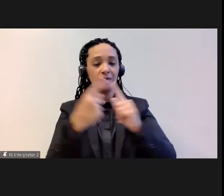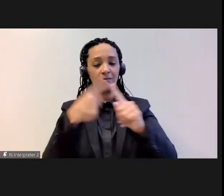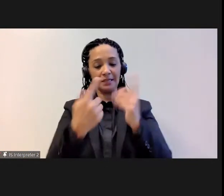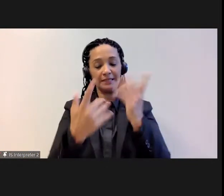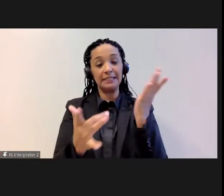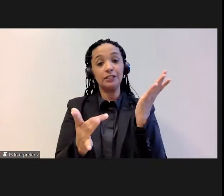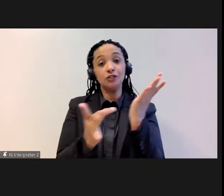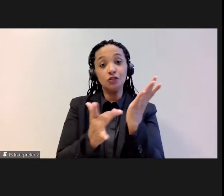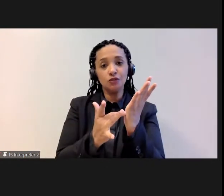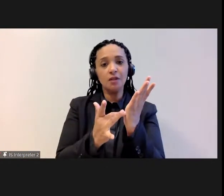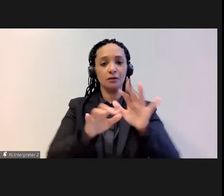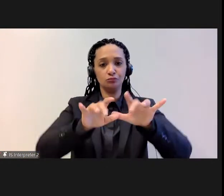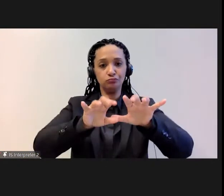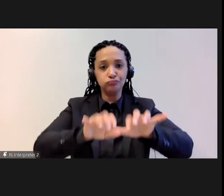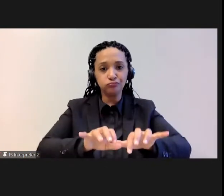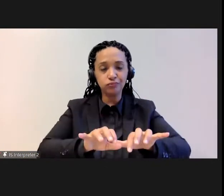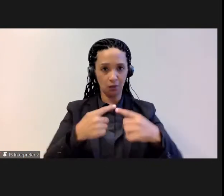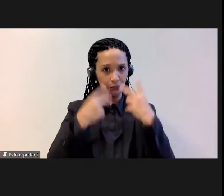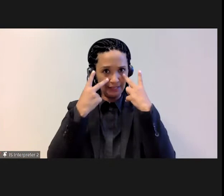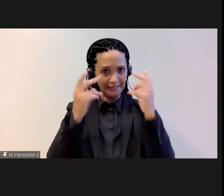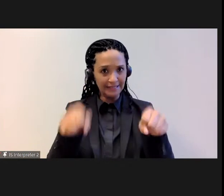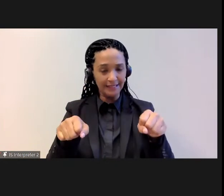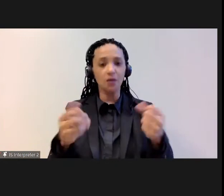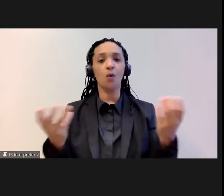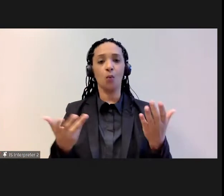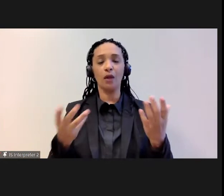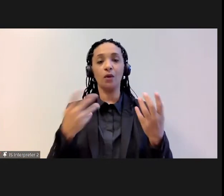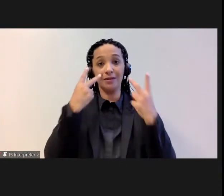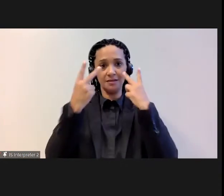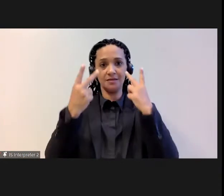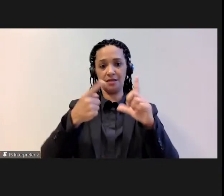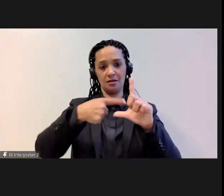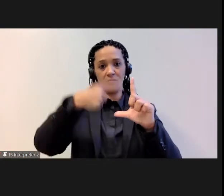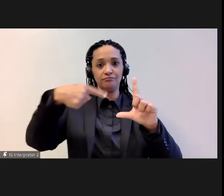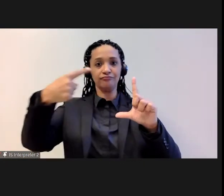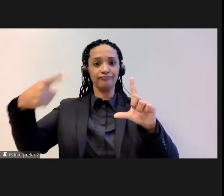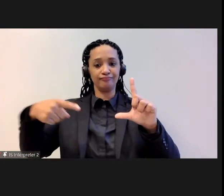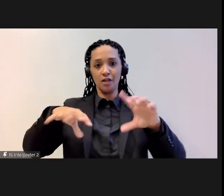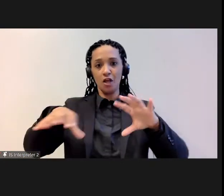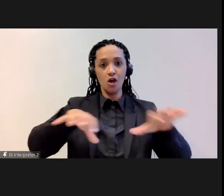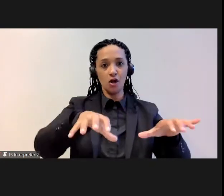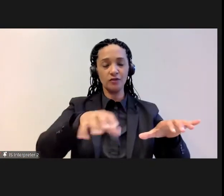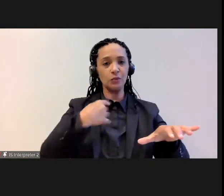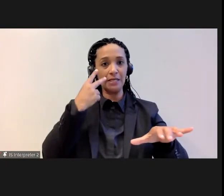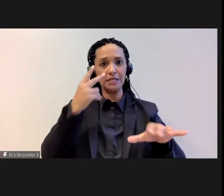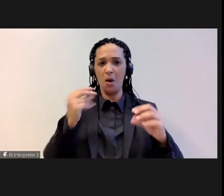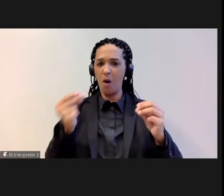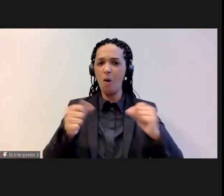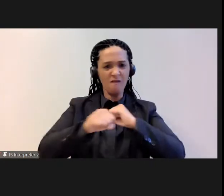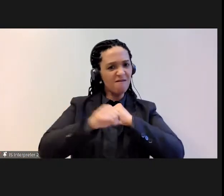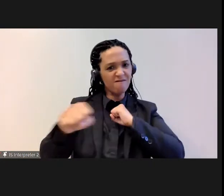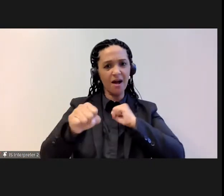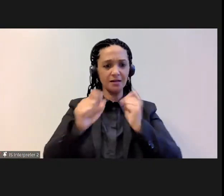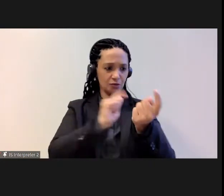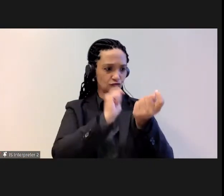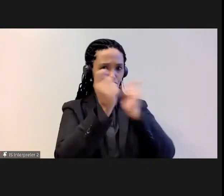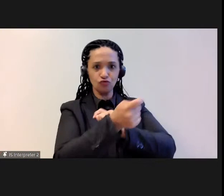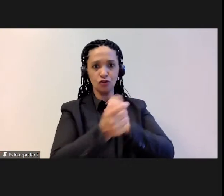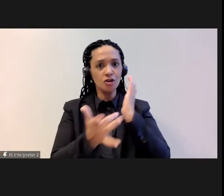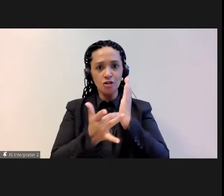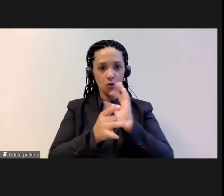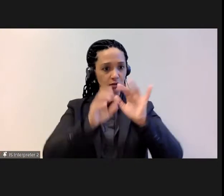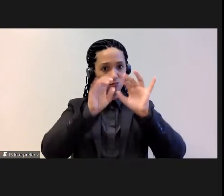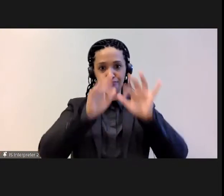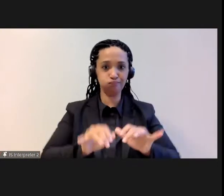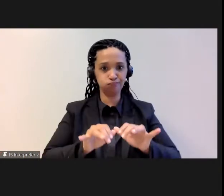this with the digital sensors, happening in our countries. With a quick turnaround, that this technology has actually enabled the sensors